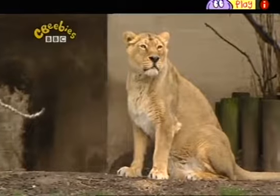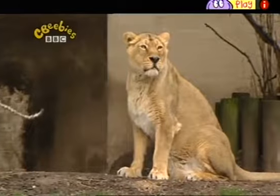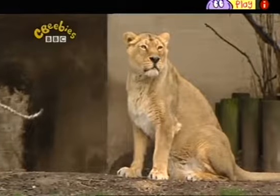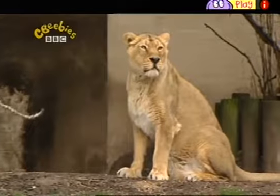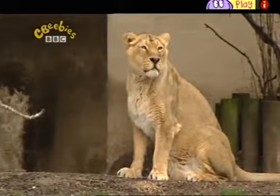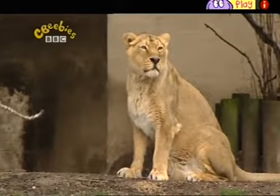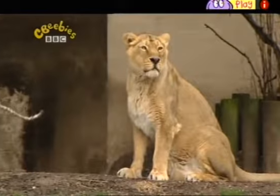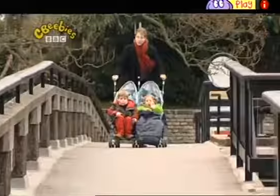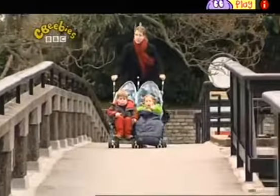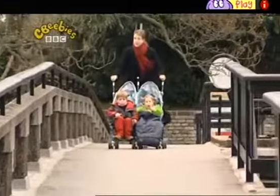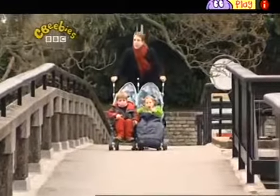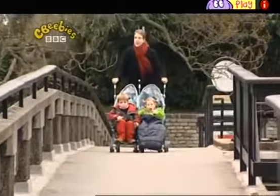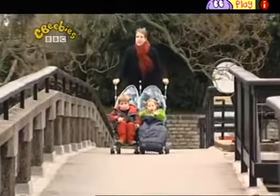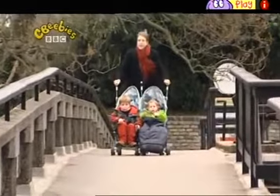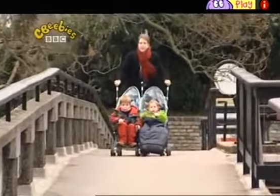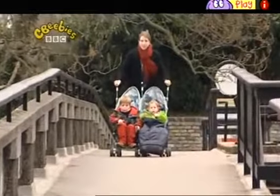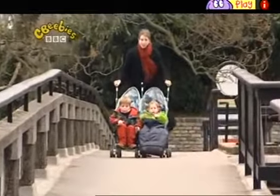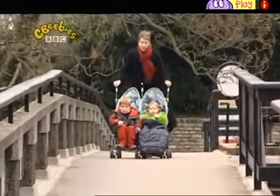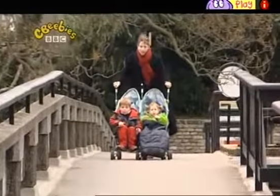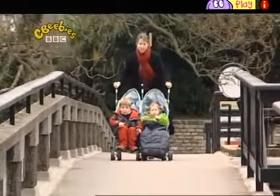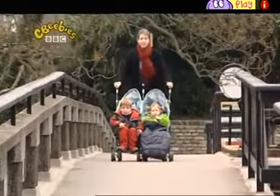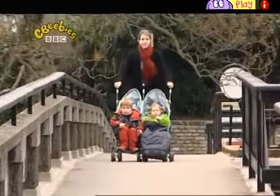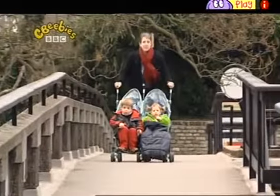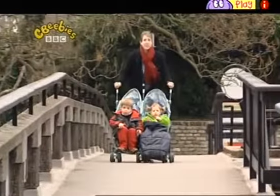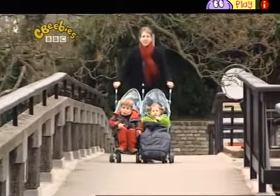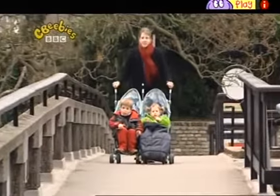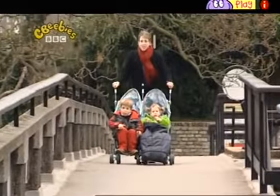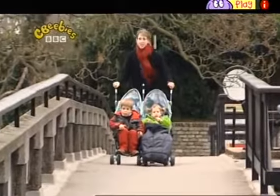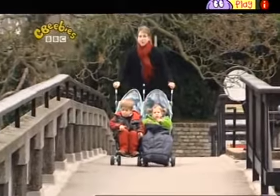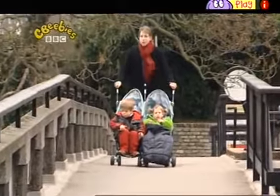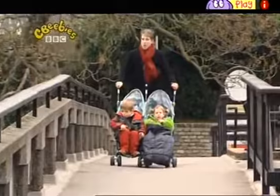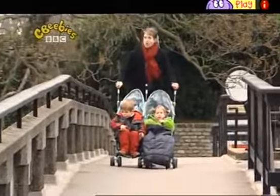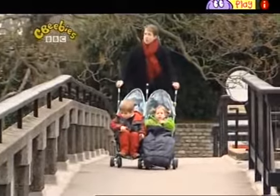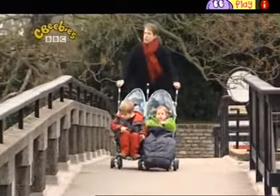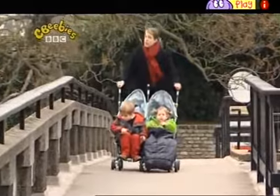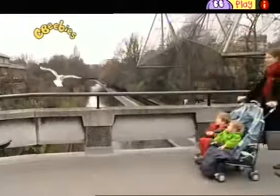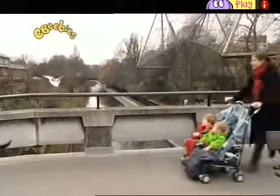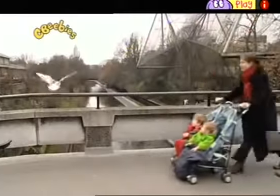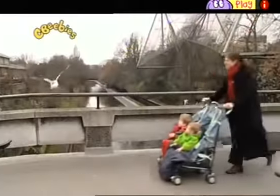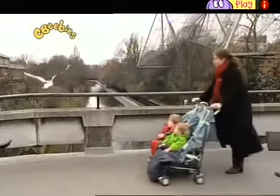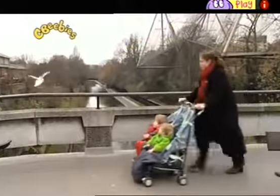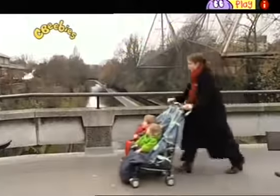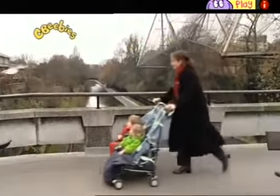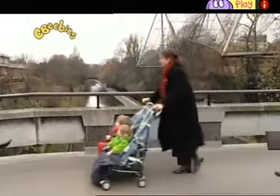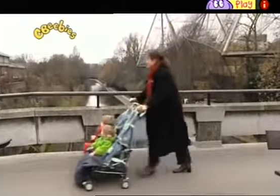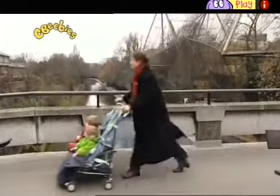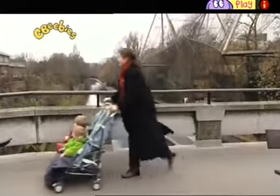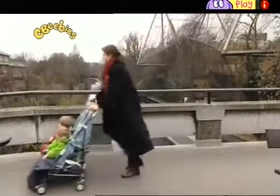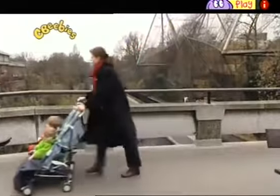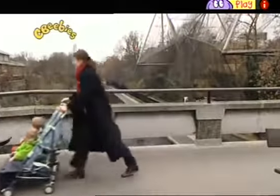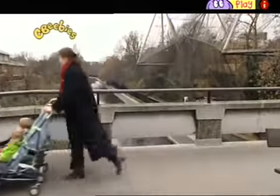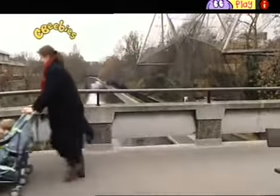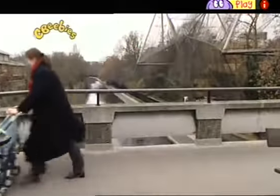We went to the zoo to look around. My mum, baby Erica and me. To look at animals. Lots of animals. Now,